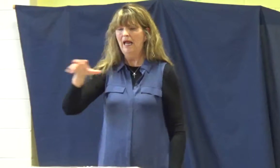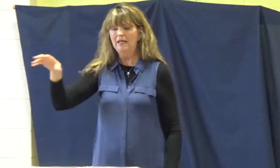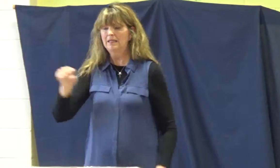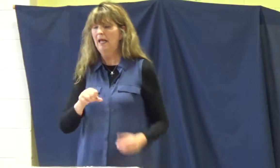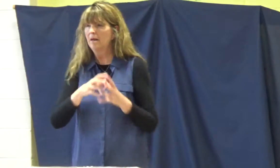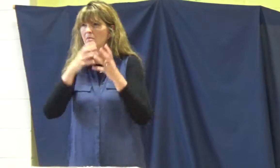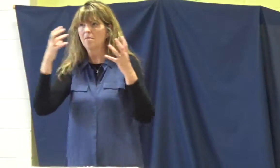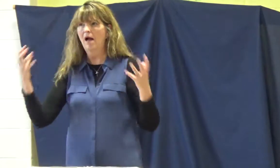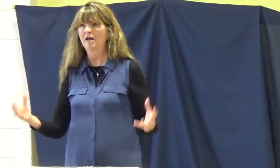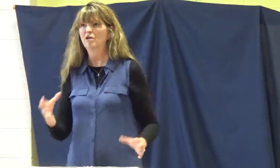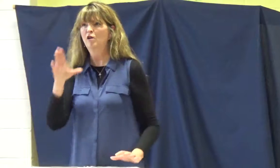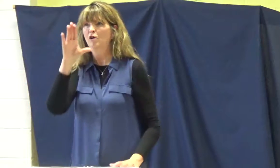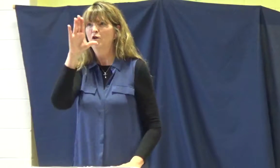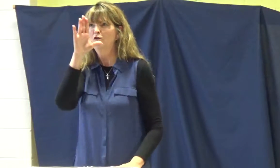I have to be careful too.